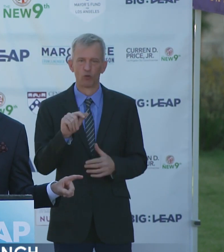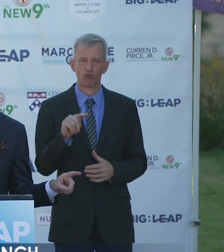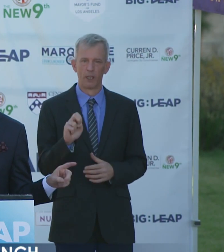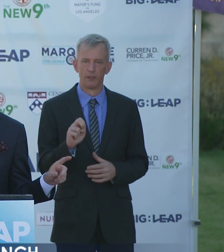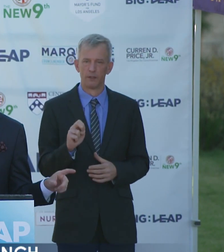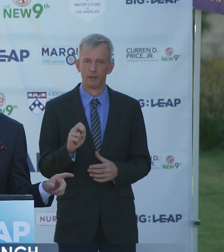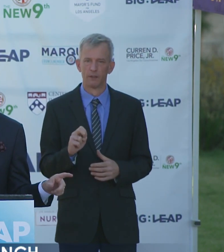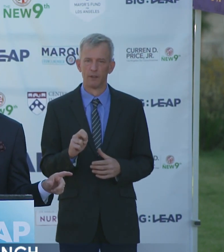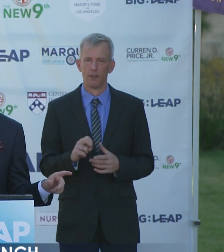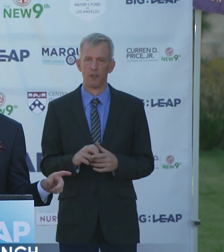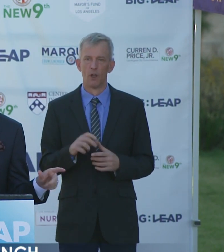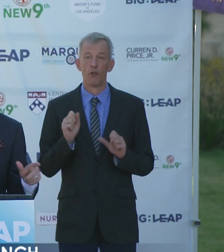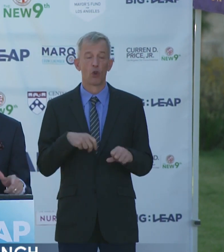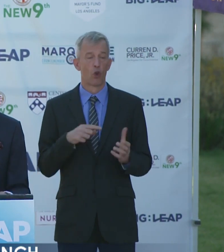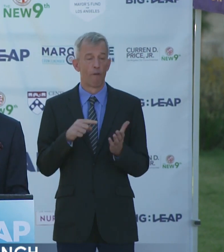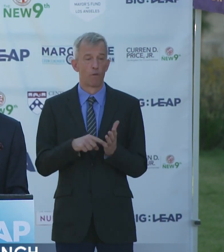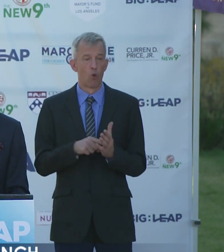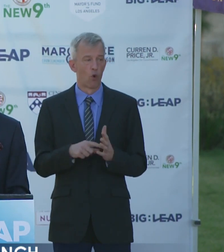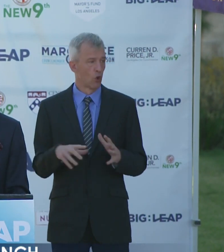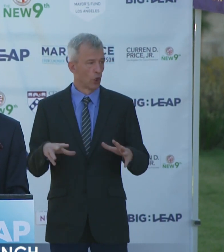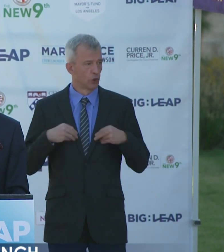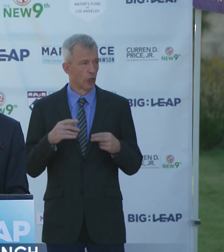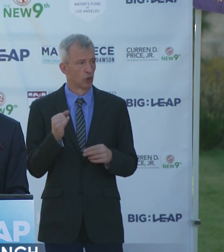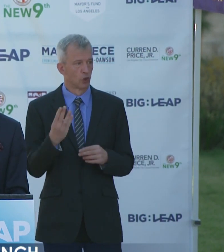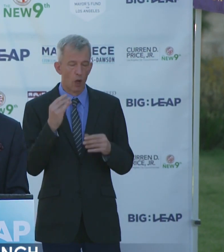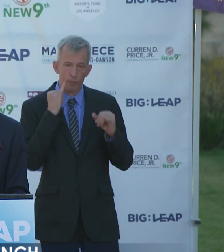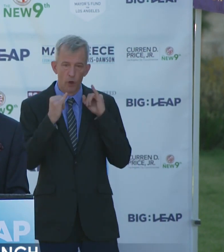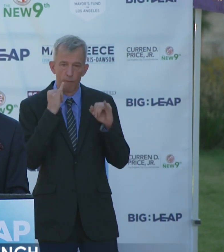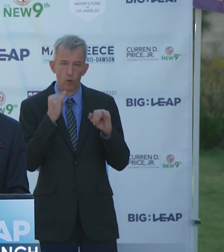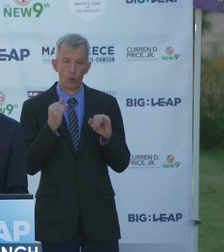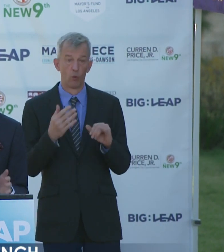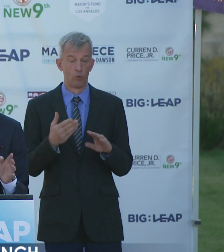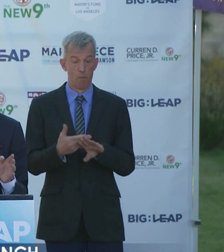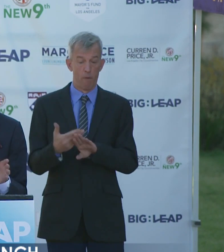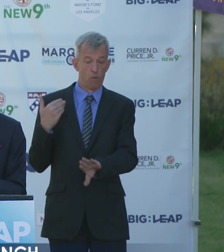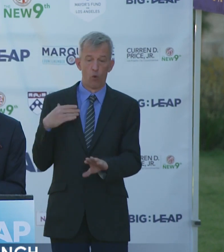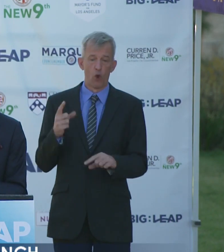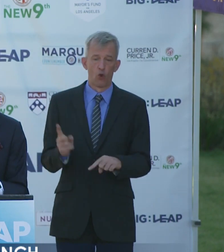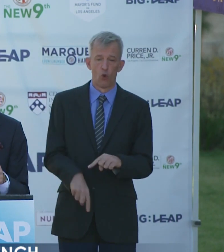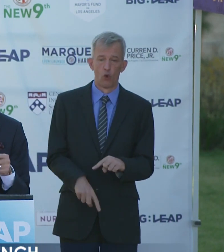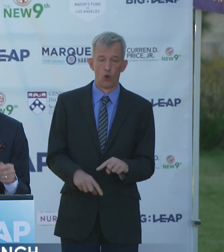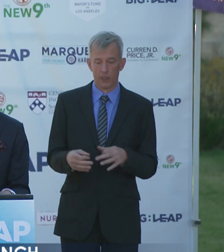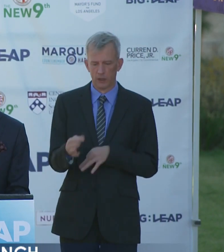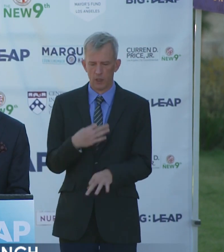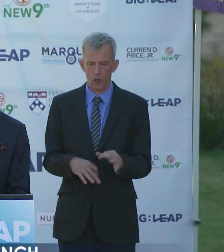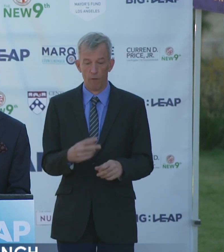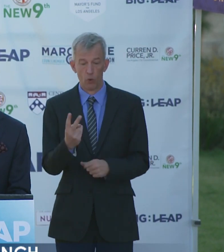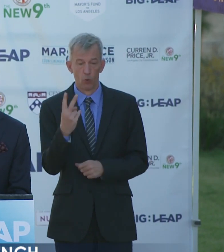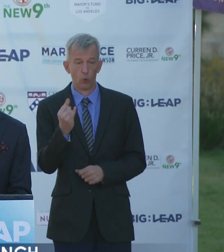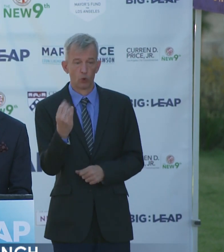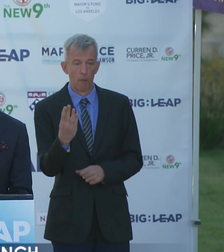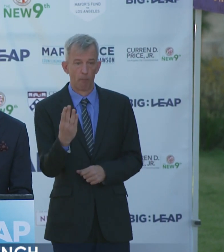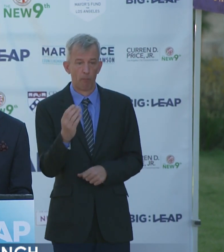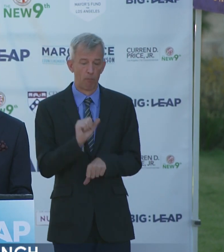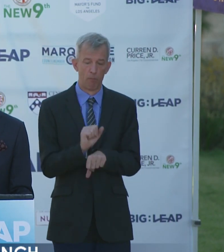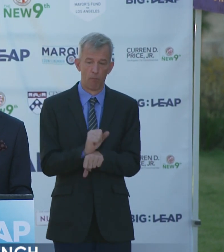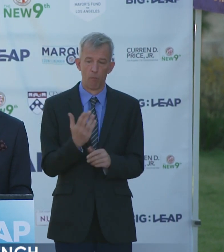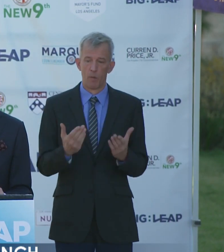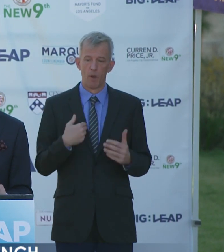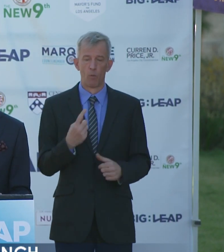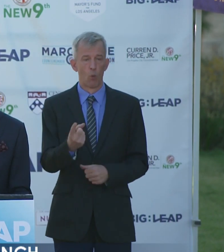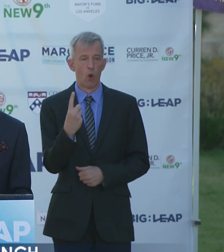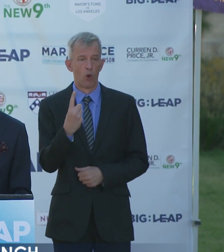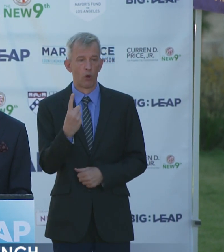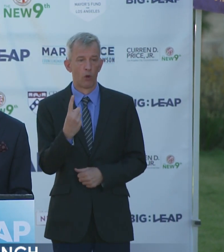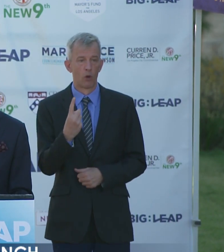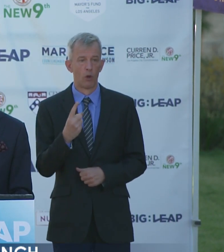afford to take that job interview that before they couldn't. Maybe instead of 2 jobs, they could have 1. And they were able to